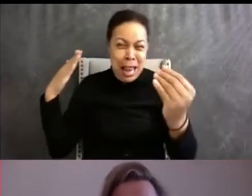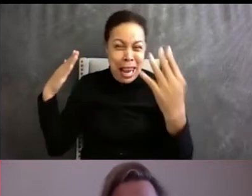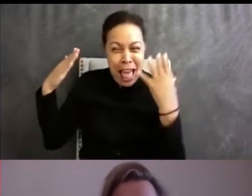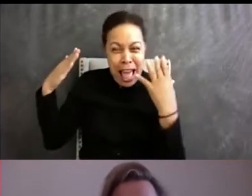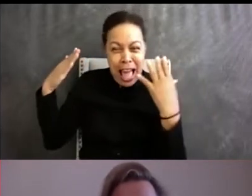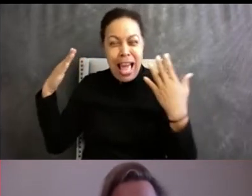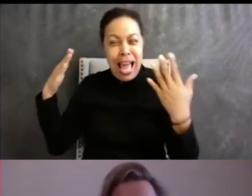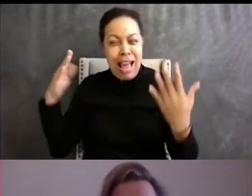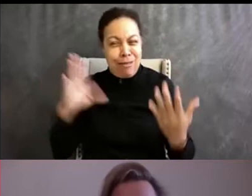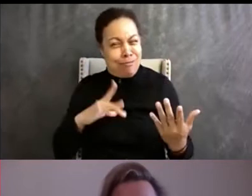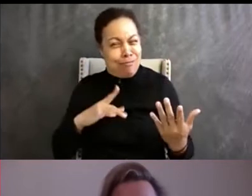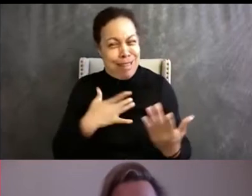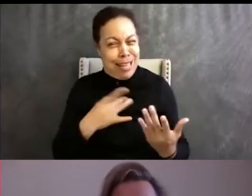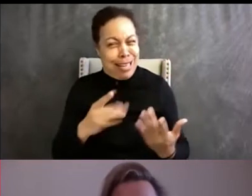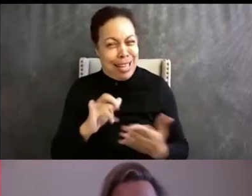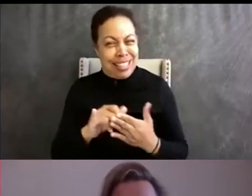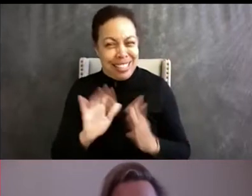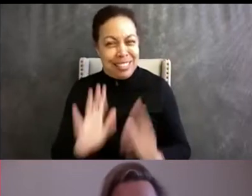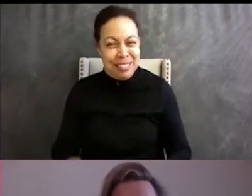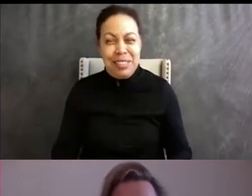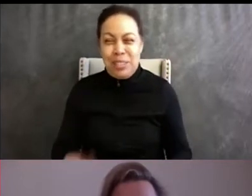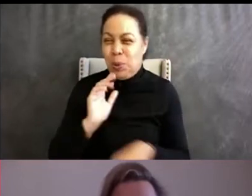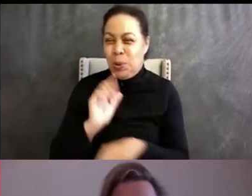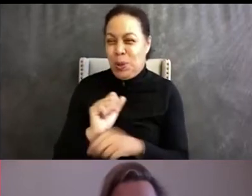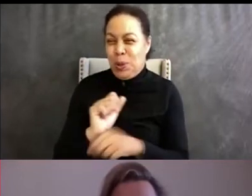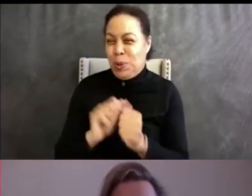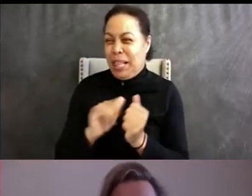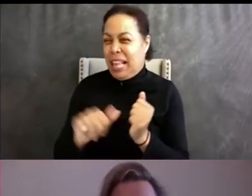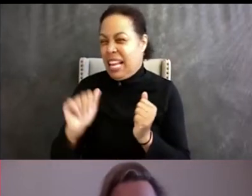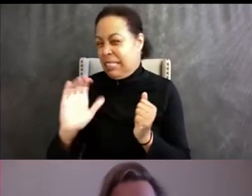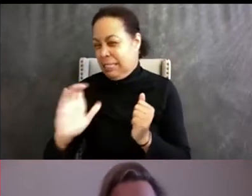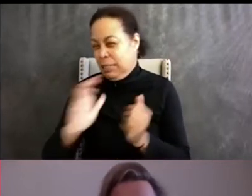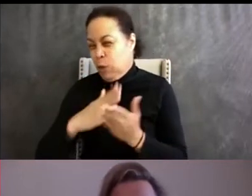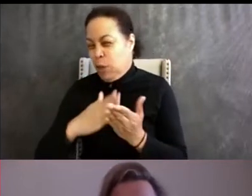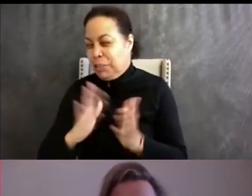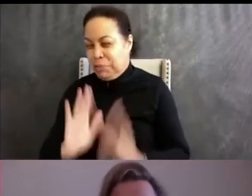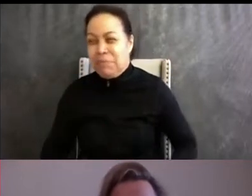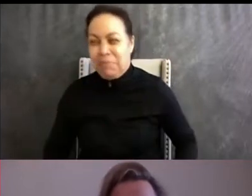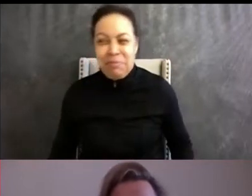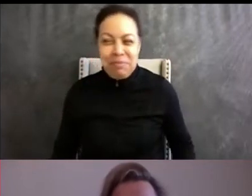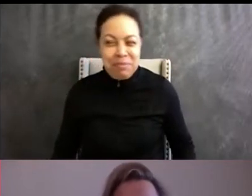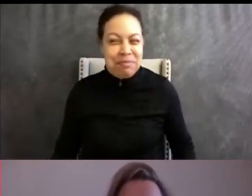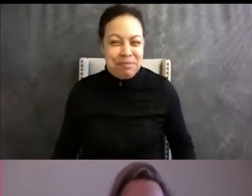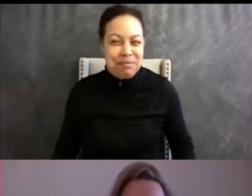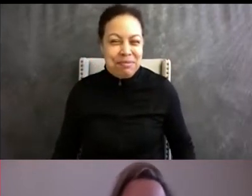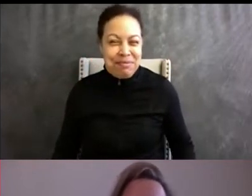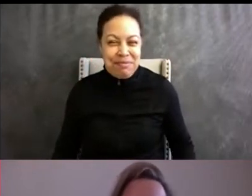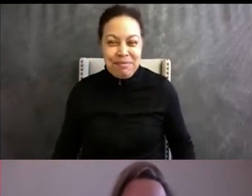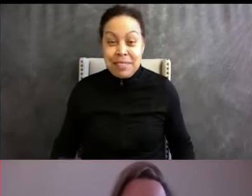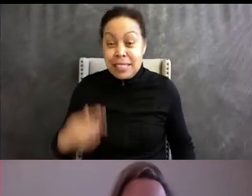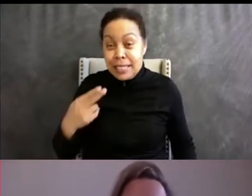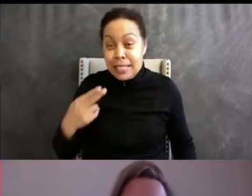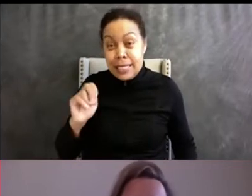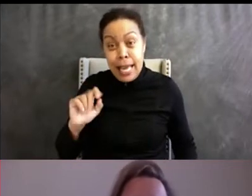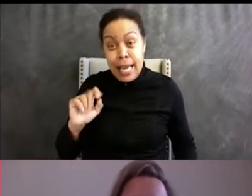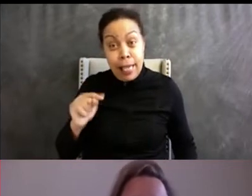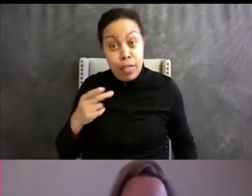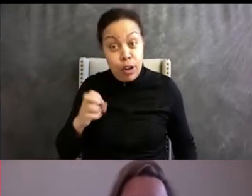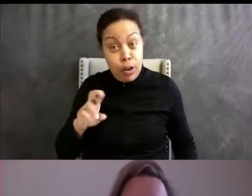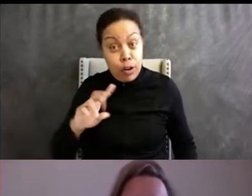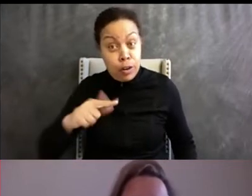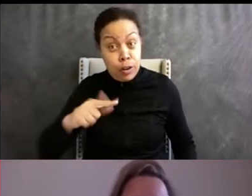but you know, we'll work on that AC system for you. Heather.